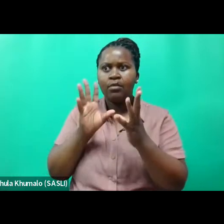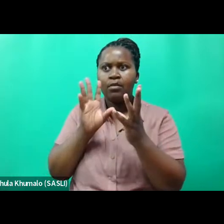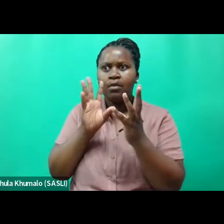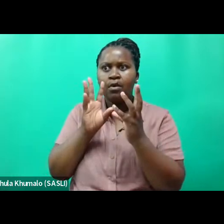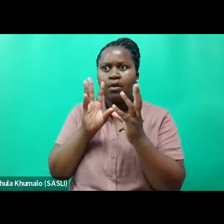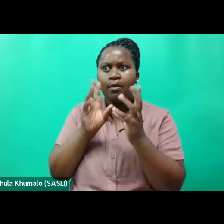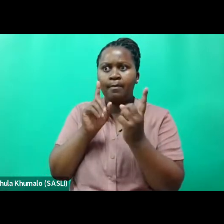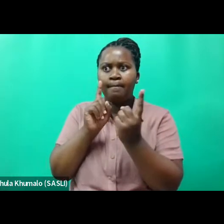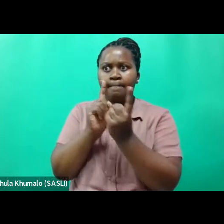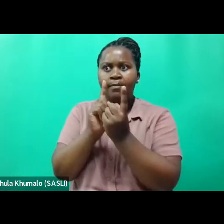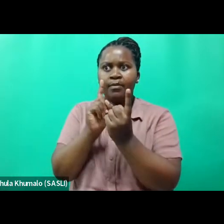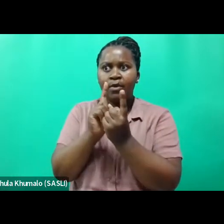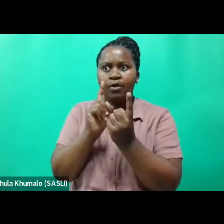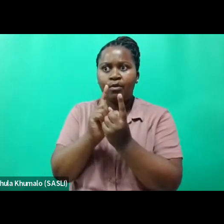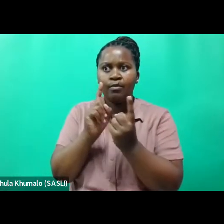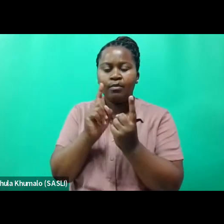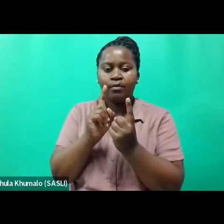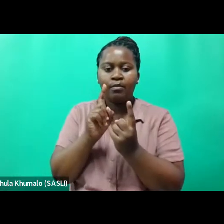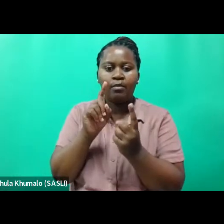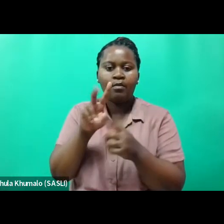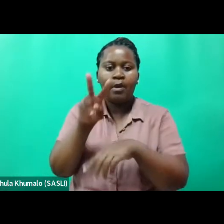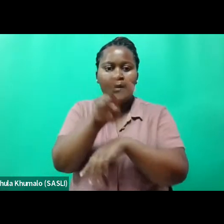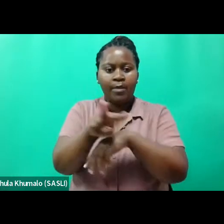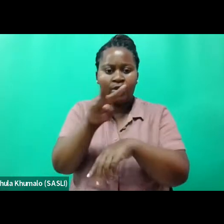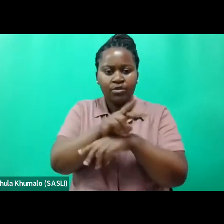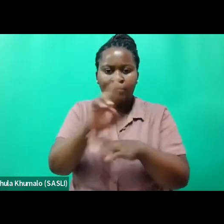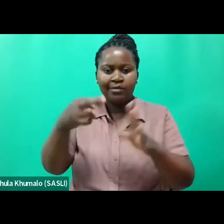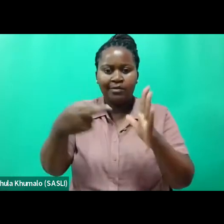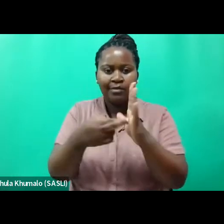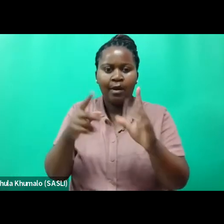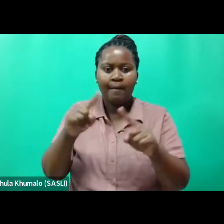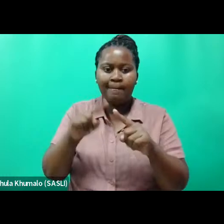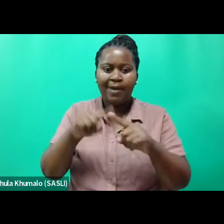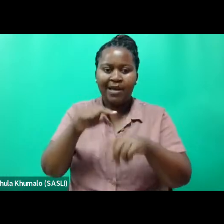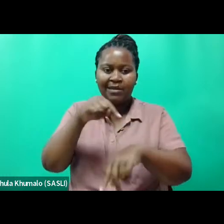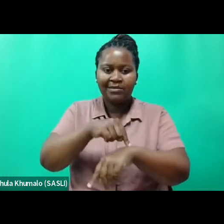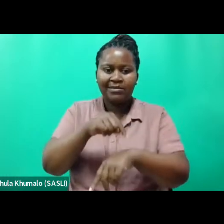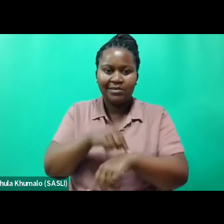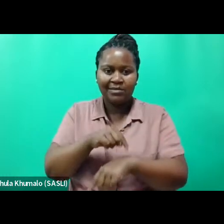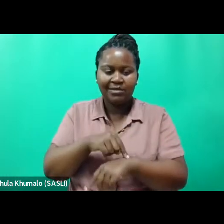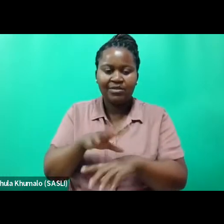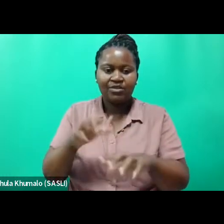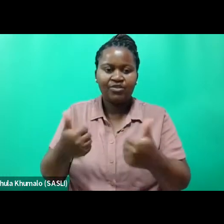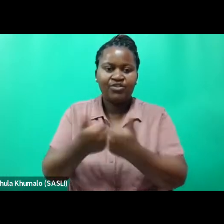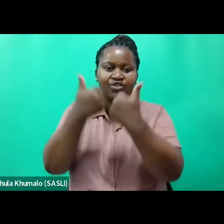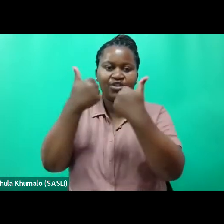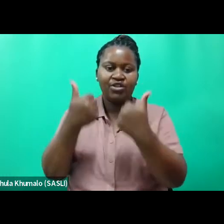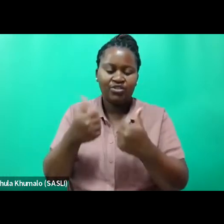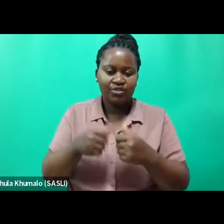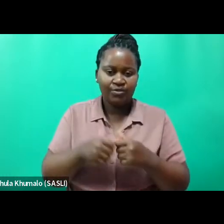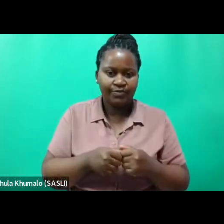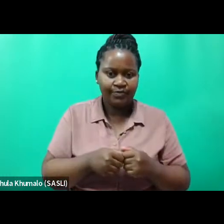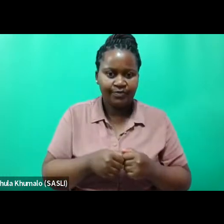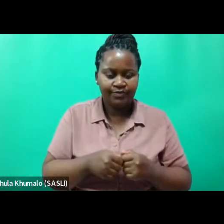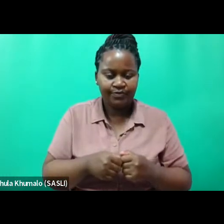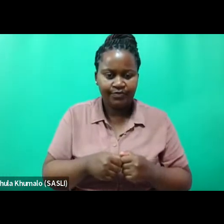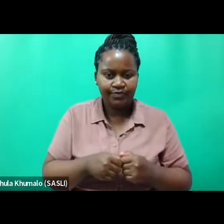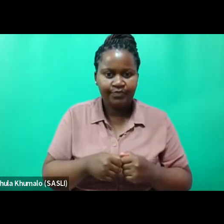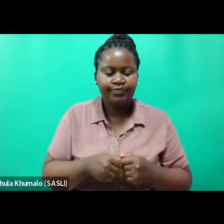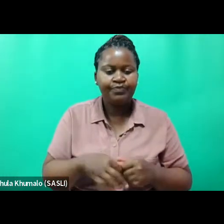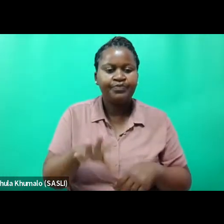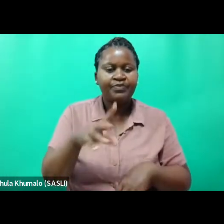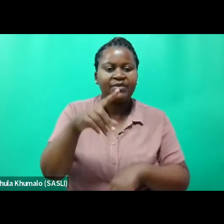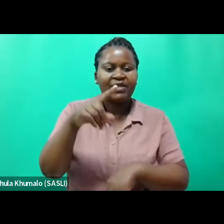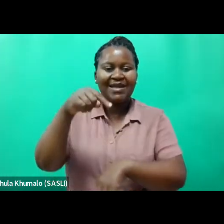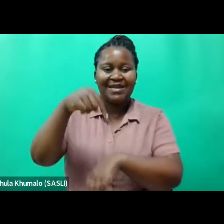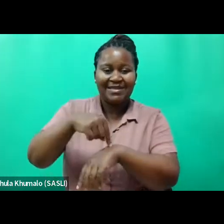your journey. Okay, but time constraints was certainly a challenge there. In your time at the